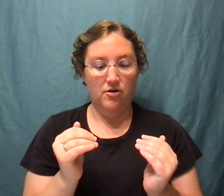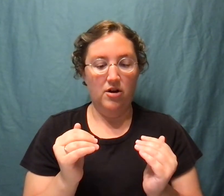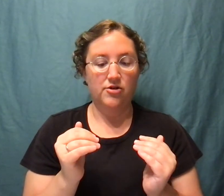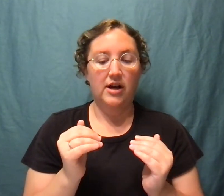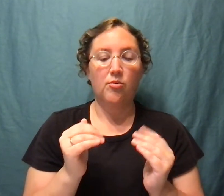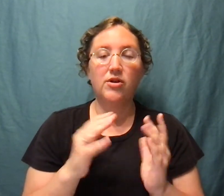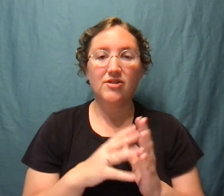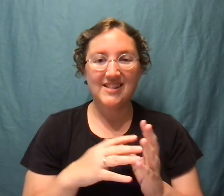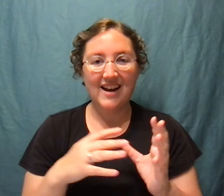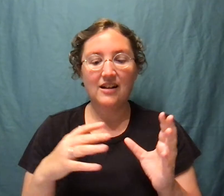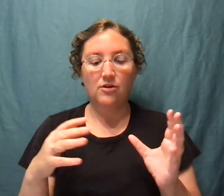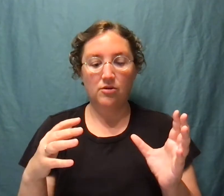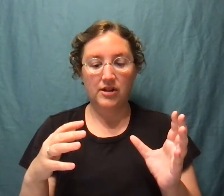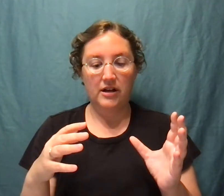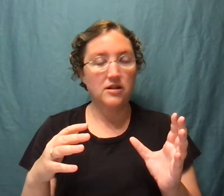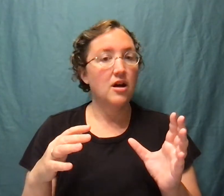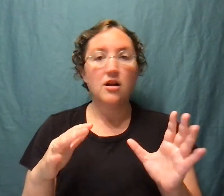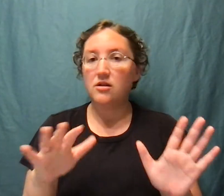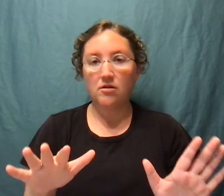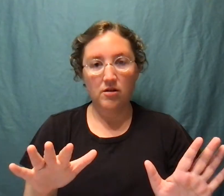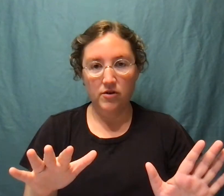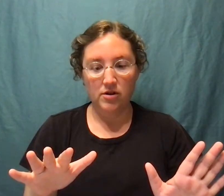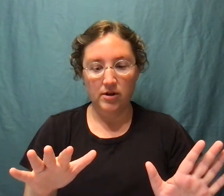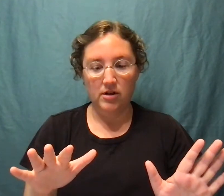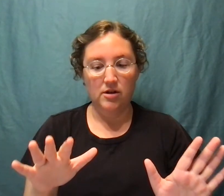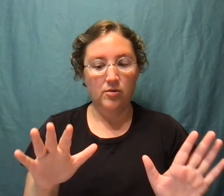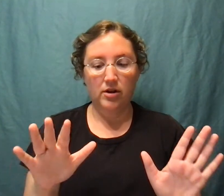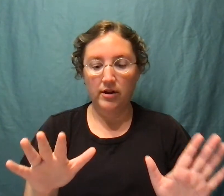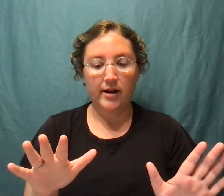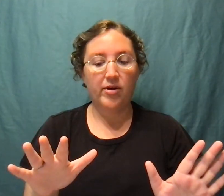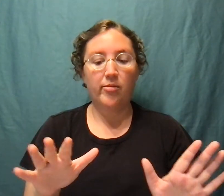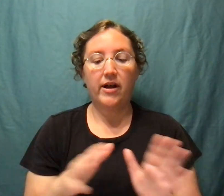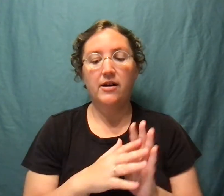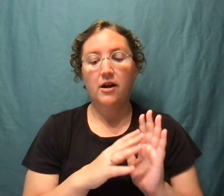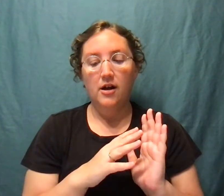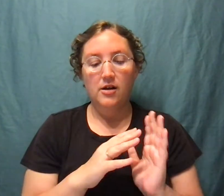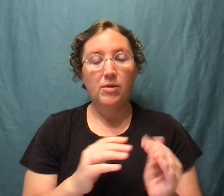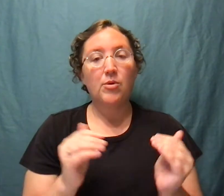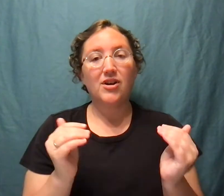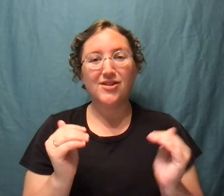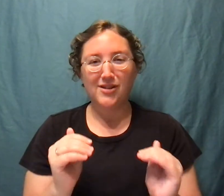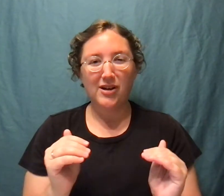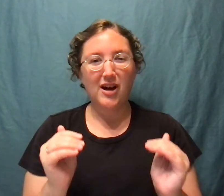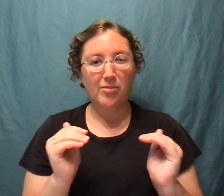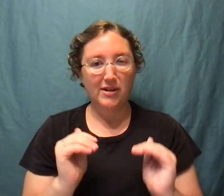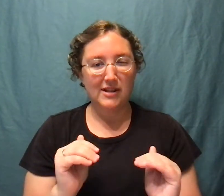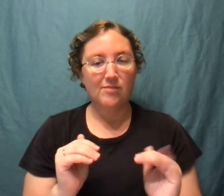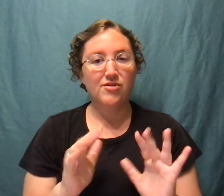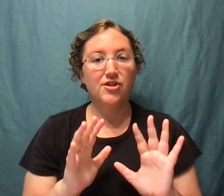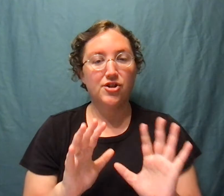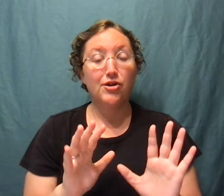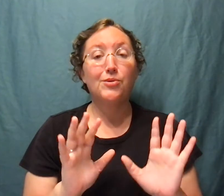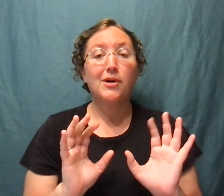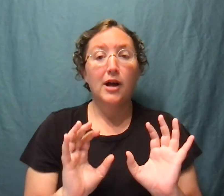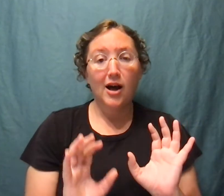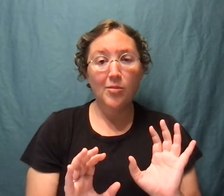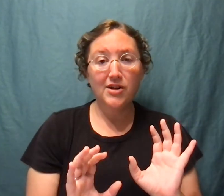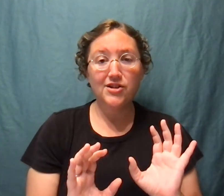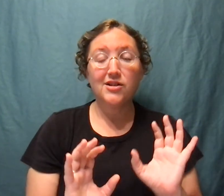your head while you're signing the whole sentence. Don't overdo it. You don't want to look like a bobblehead. But we're going to see a couple examples to show you how much is